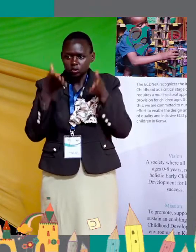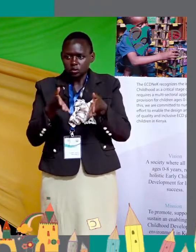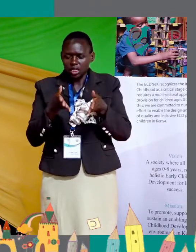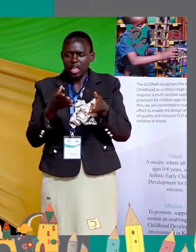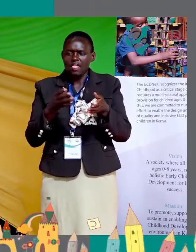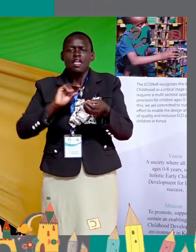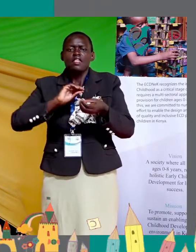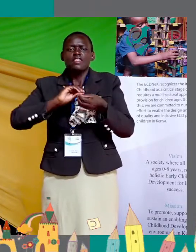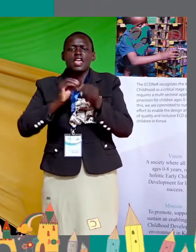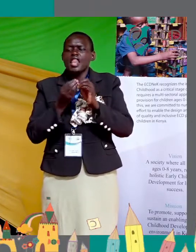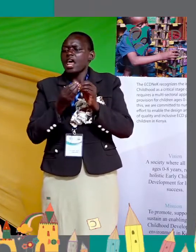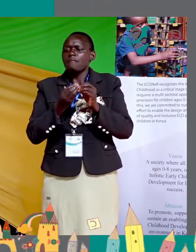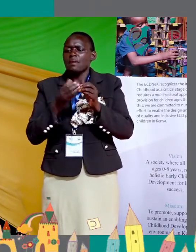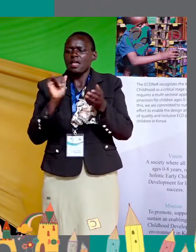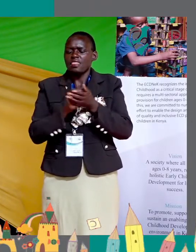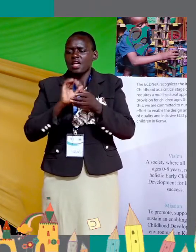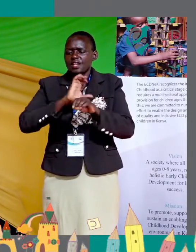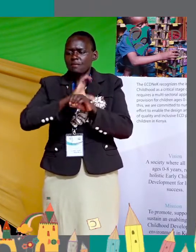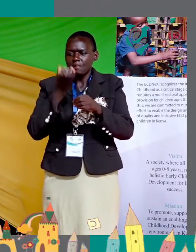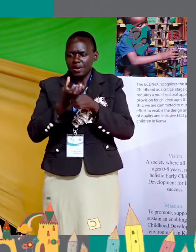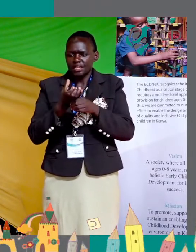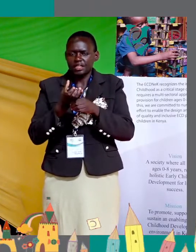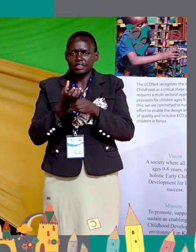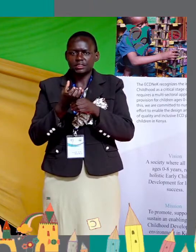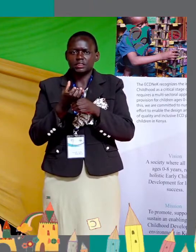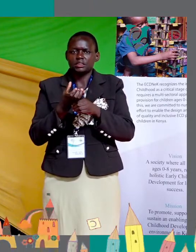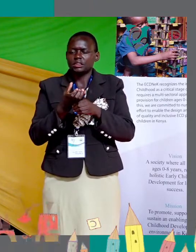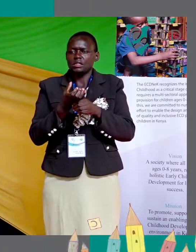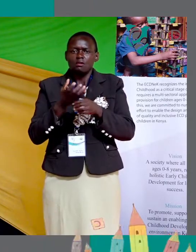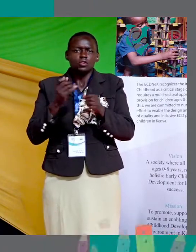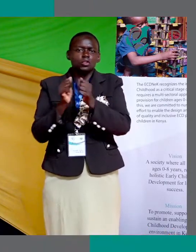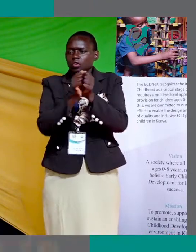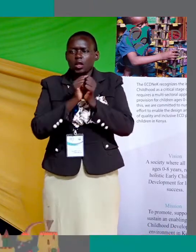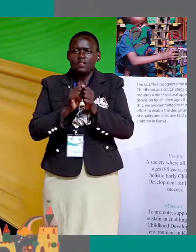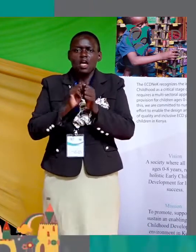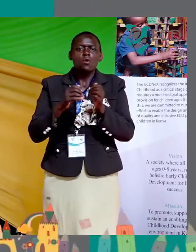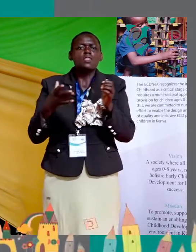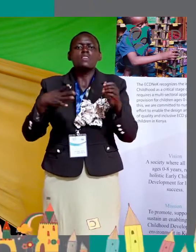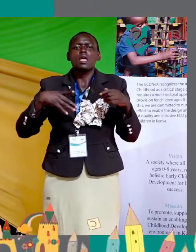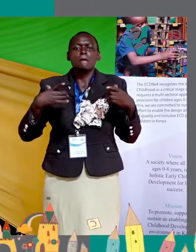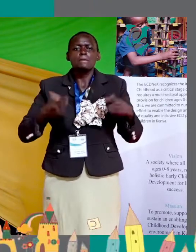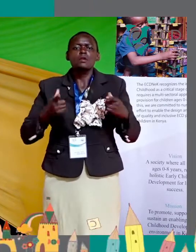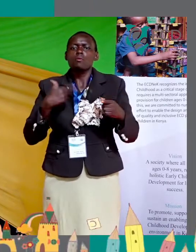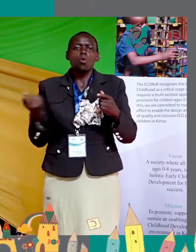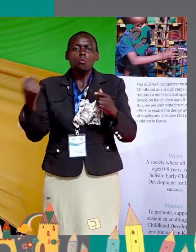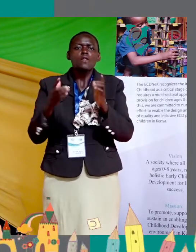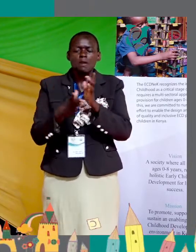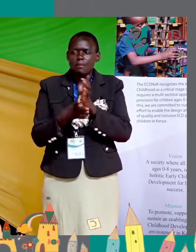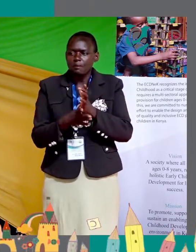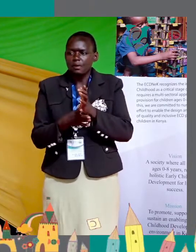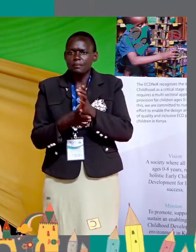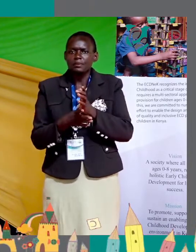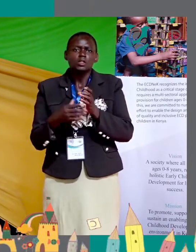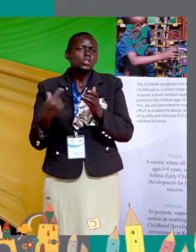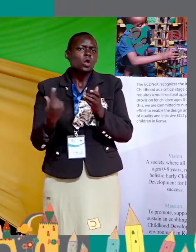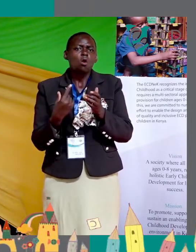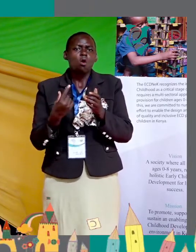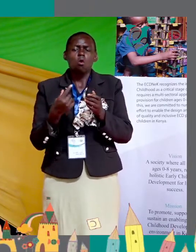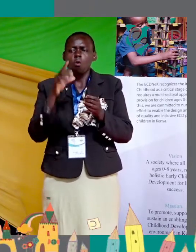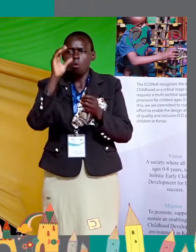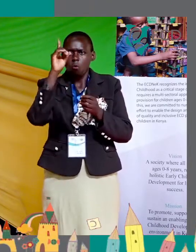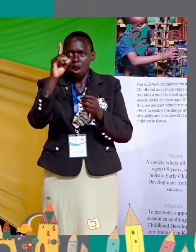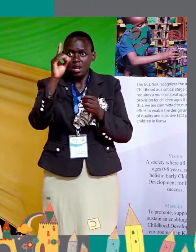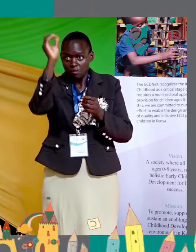talked about, over 300, the victims that are taken to court, it's almost